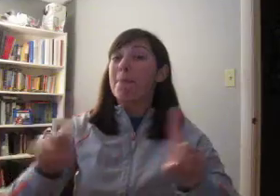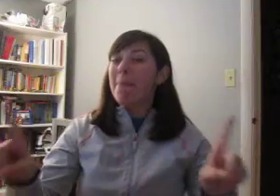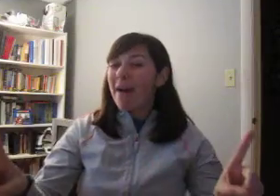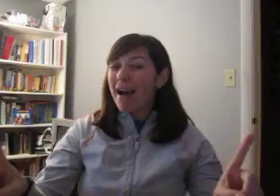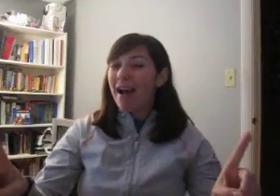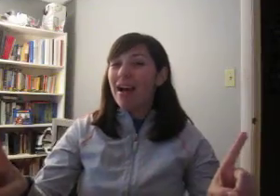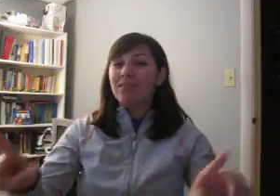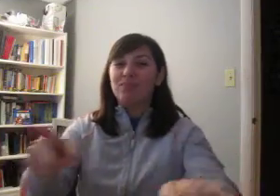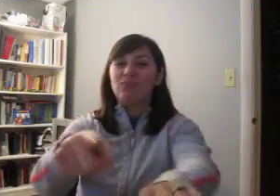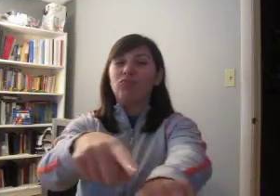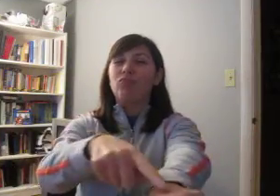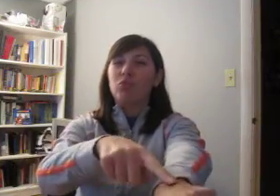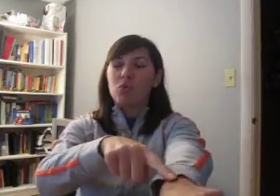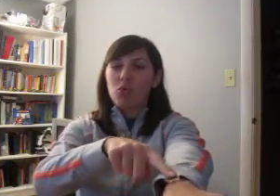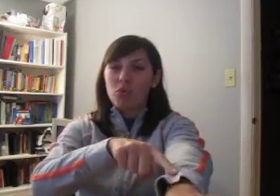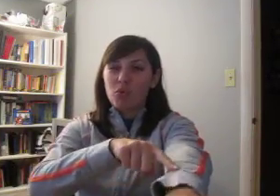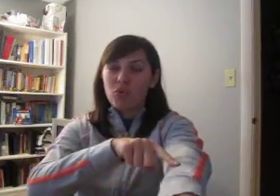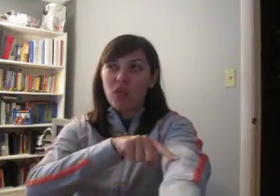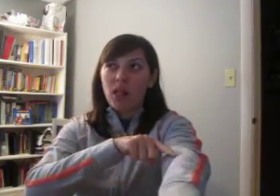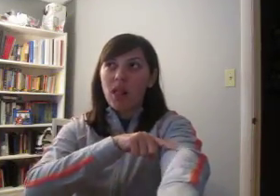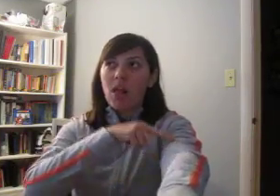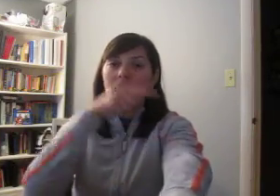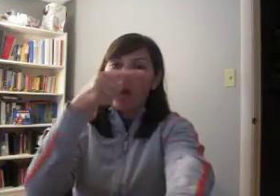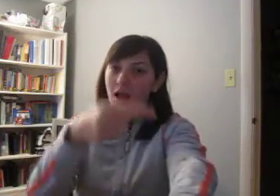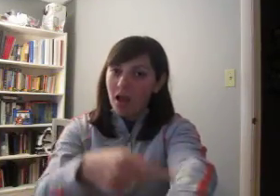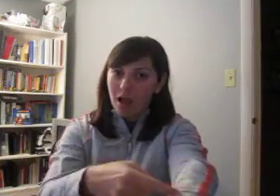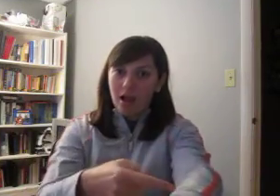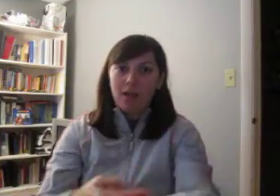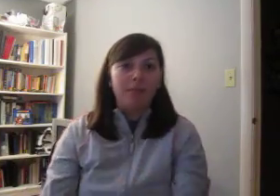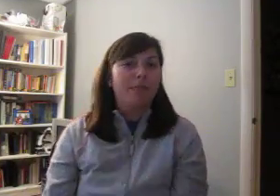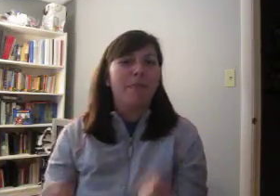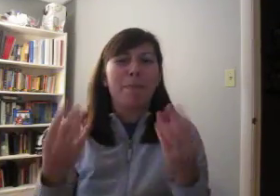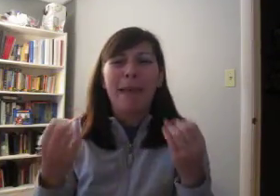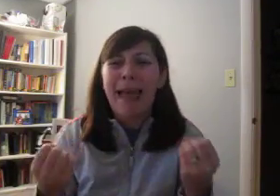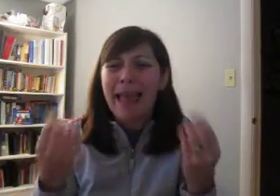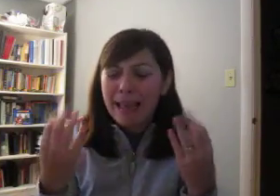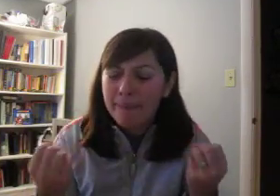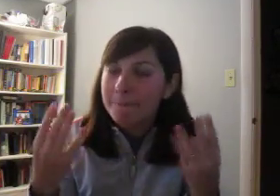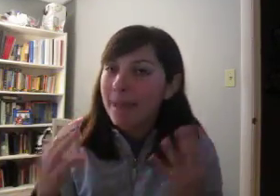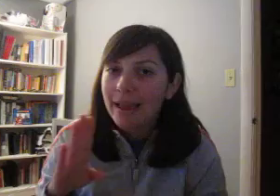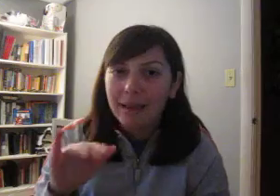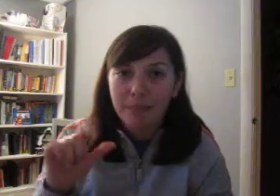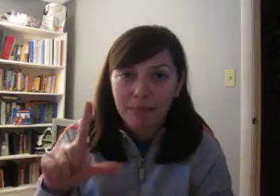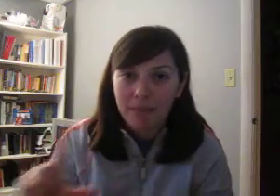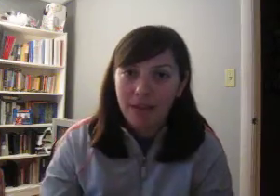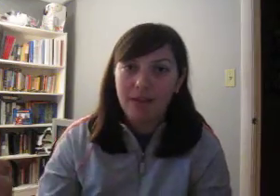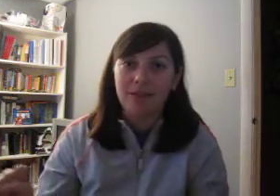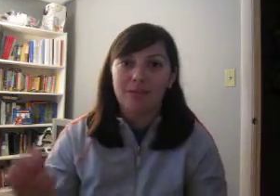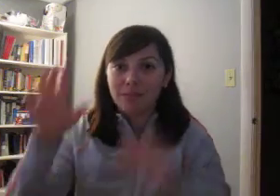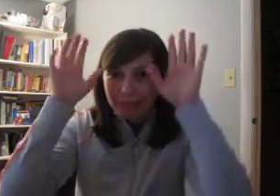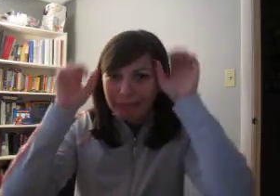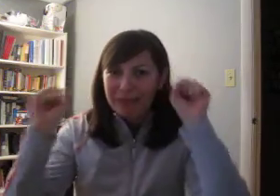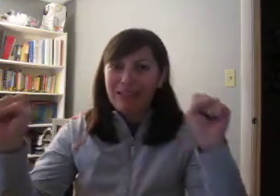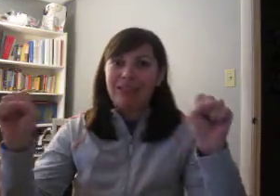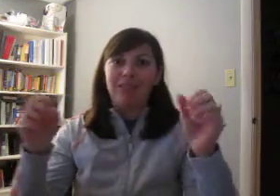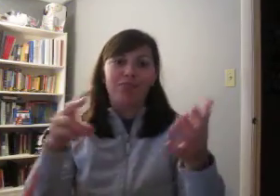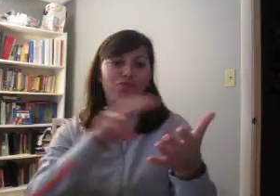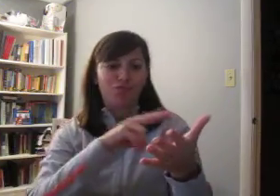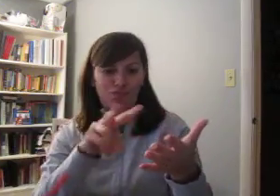there are so many other bills waiting for the president to read, and he's always doing a ton of other